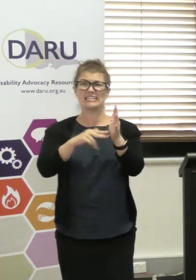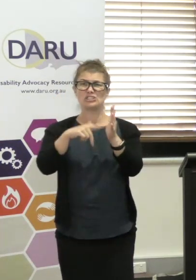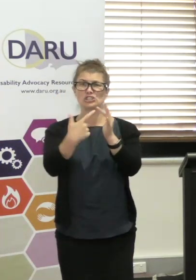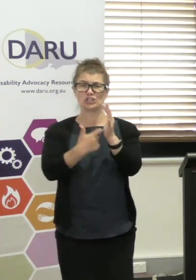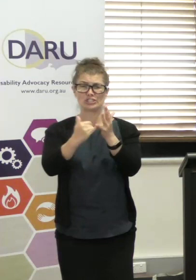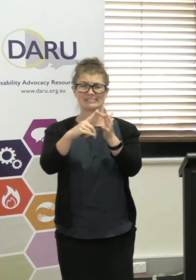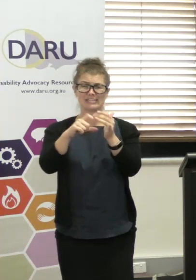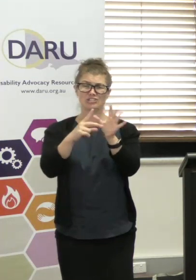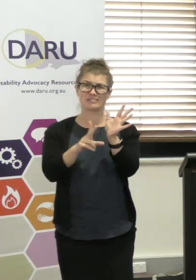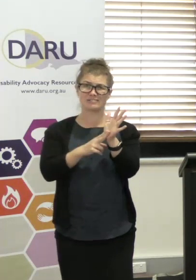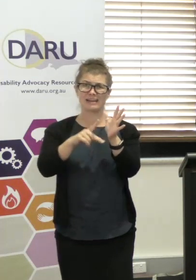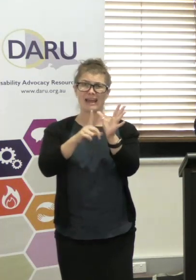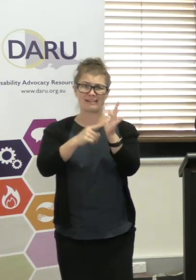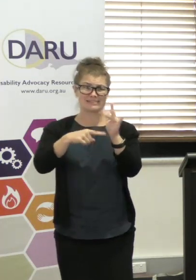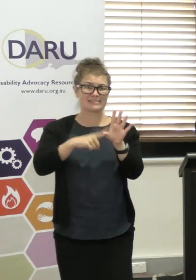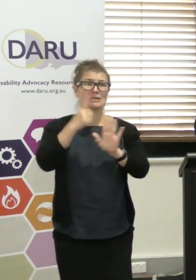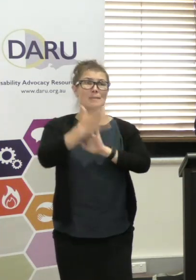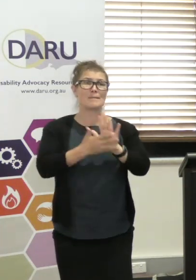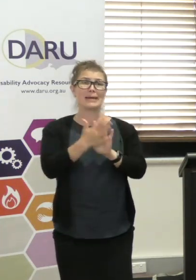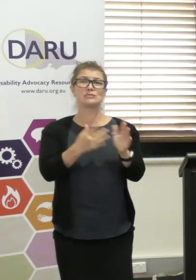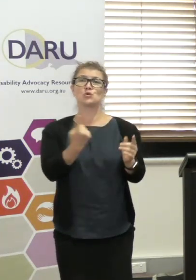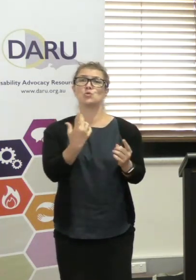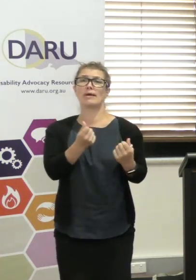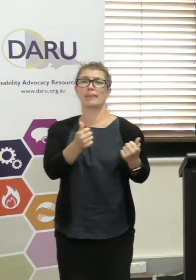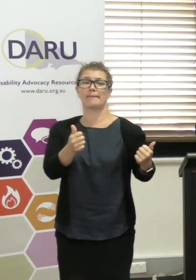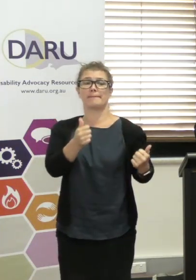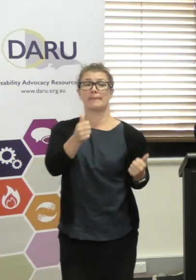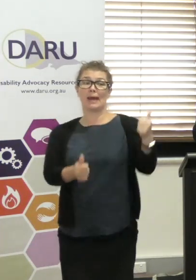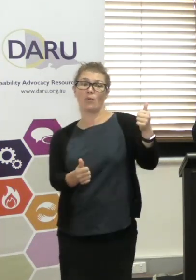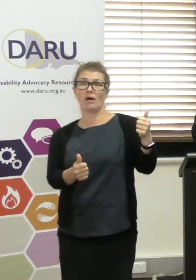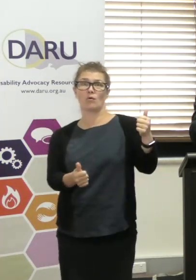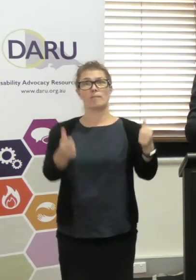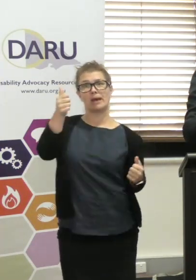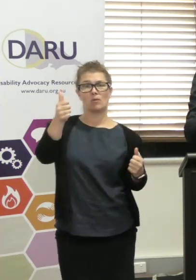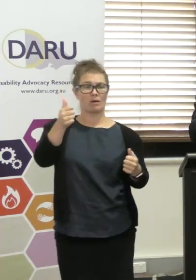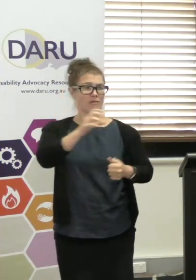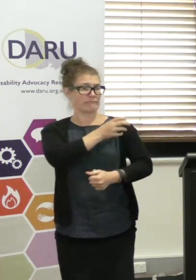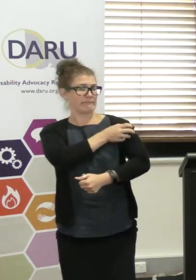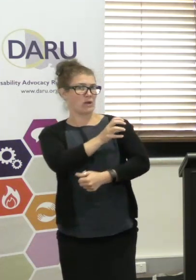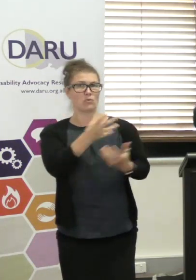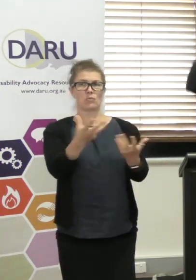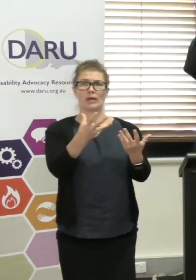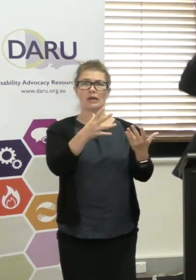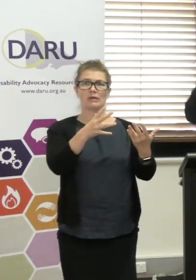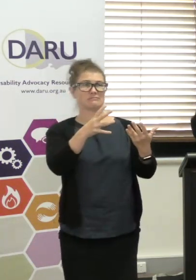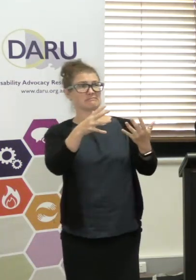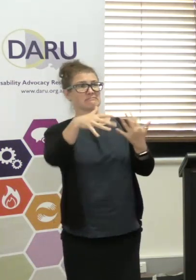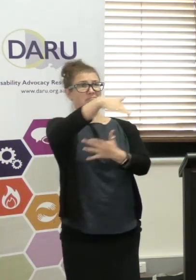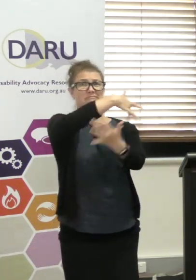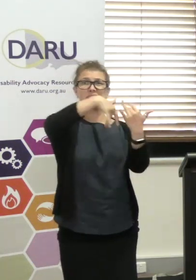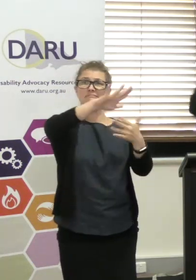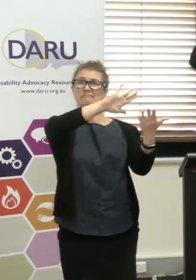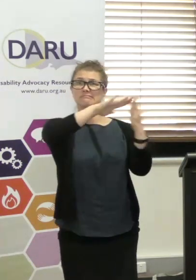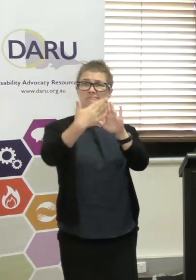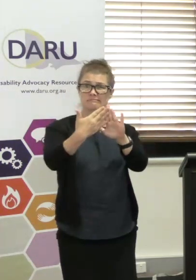explains power relationships. It helps you understand power relationships within society. So what it is just like a power